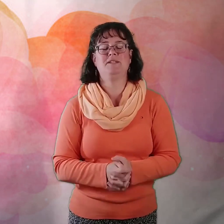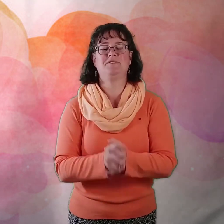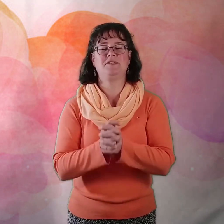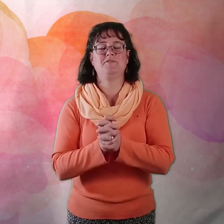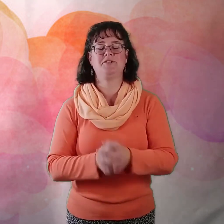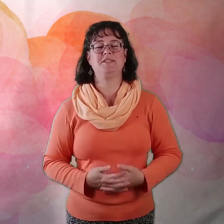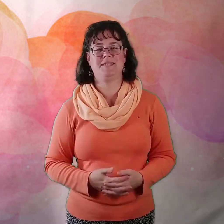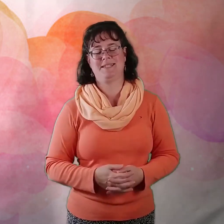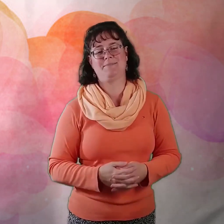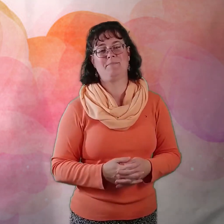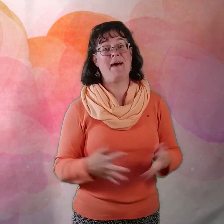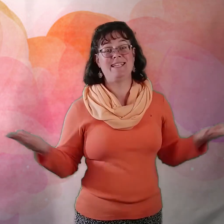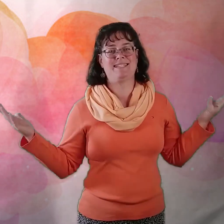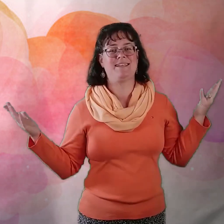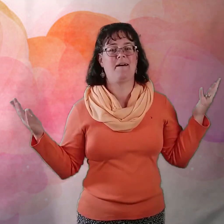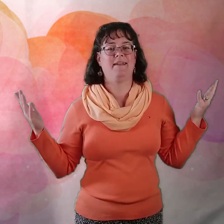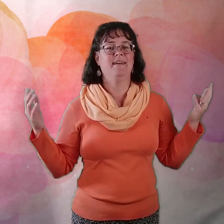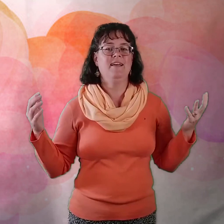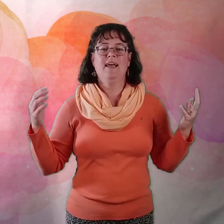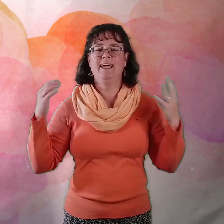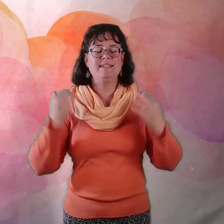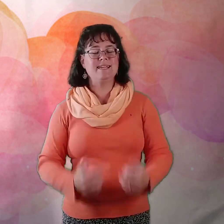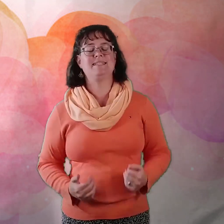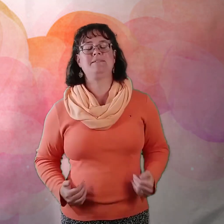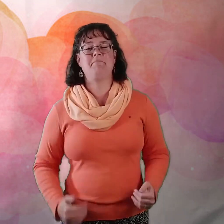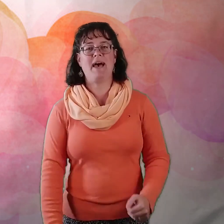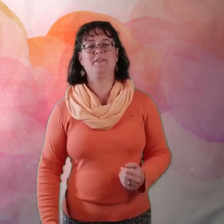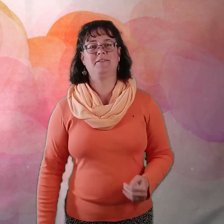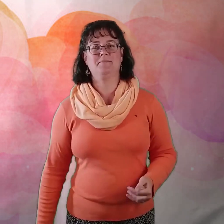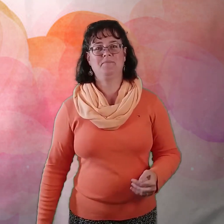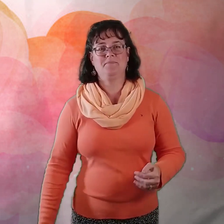winter, socially distanced with masks on. It doesn't matter,